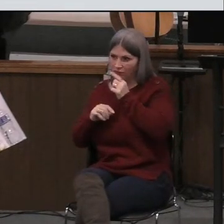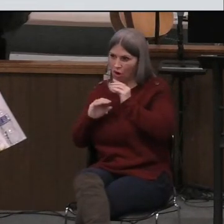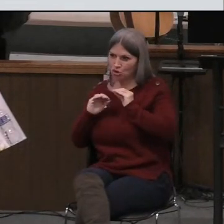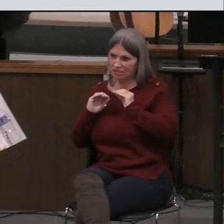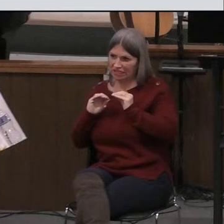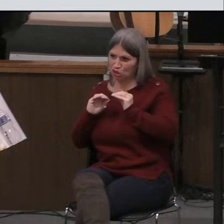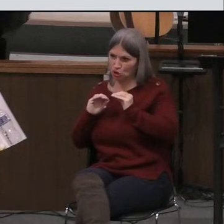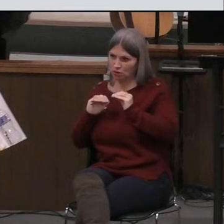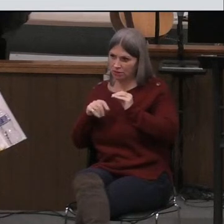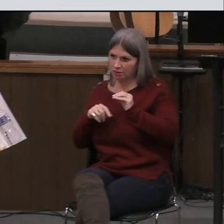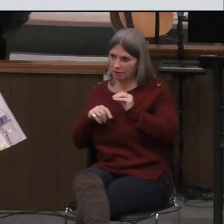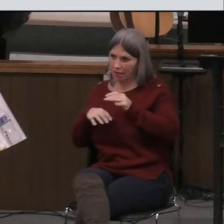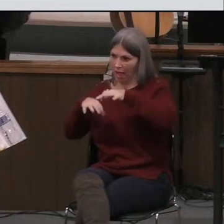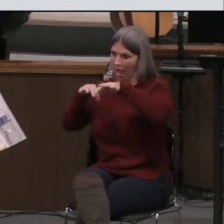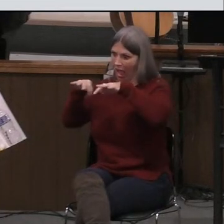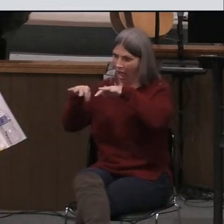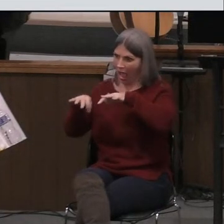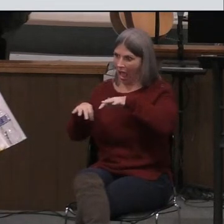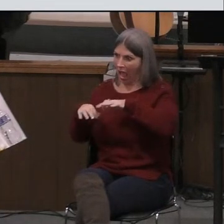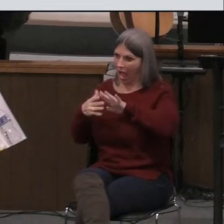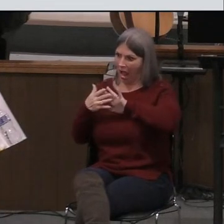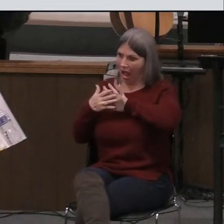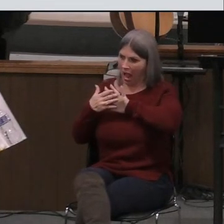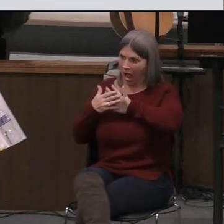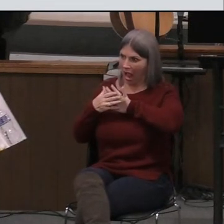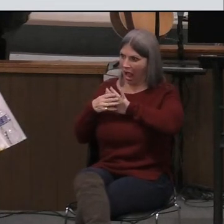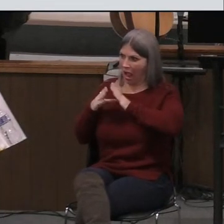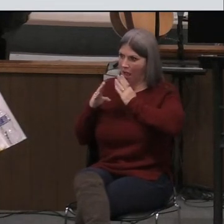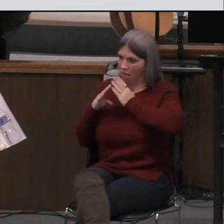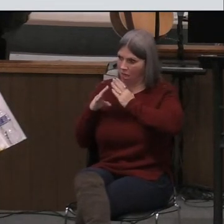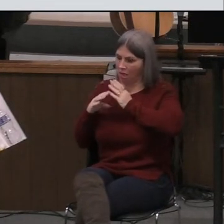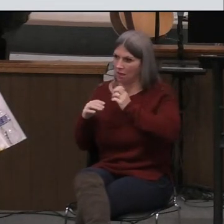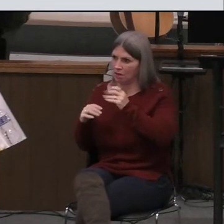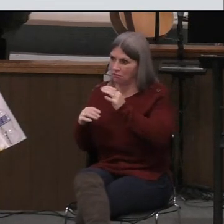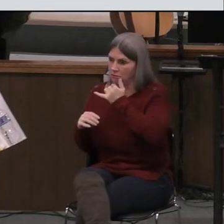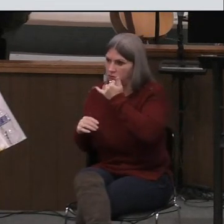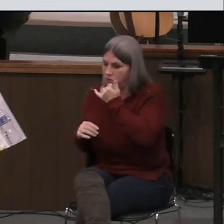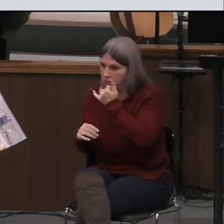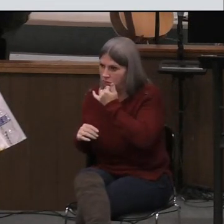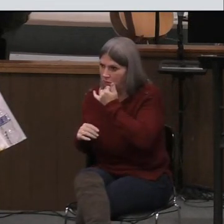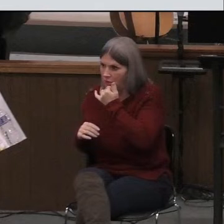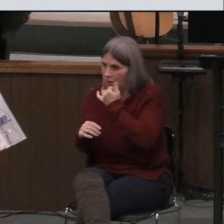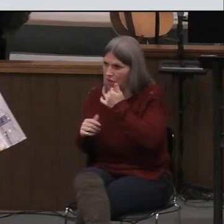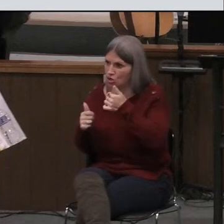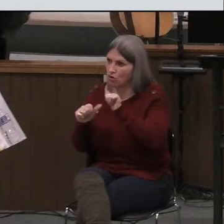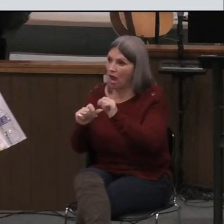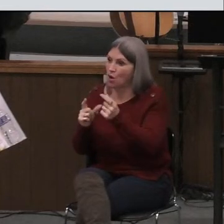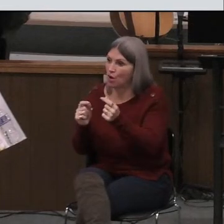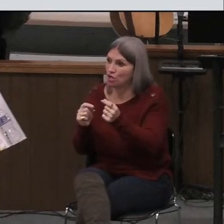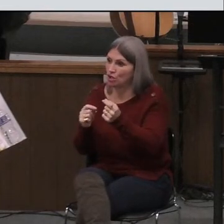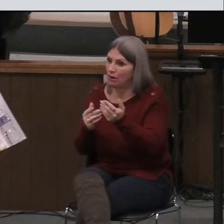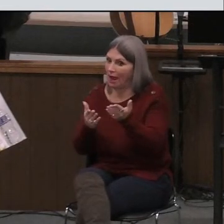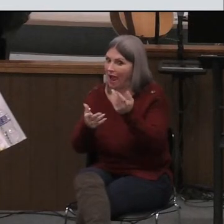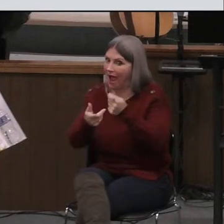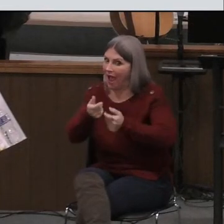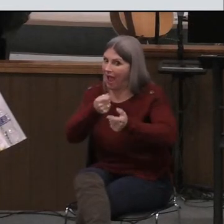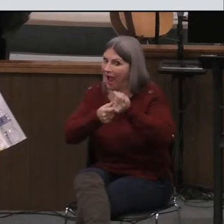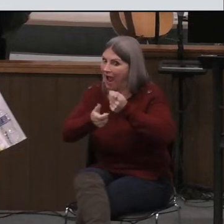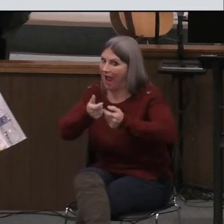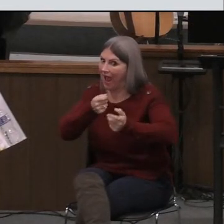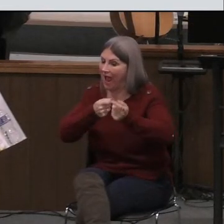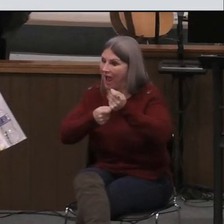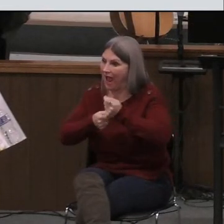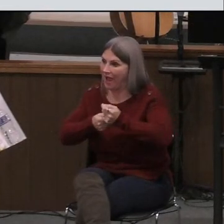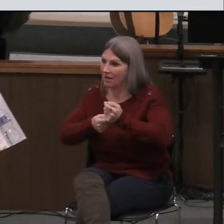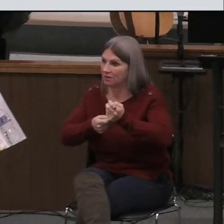own mysteries, trying to entice people to move away from Christianity and move